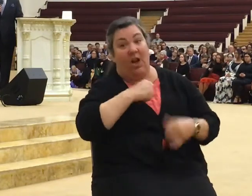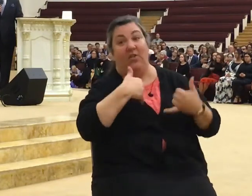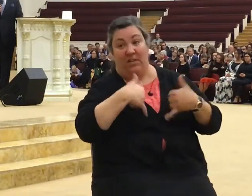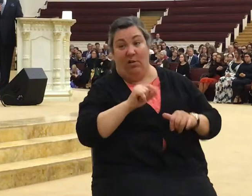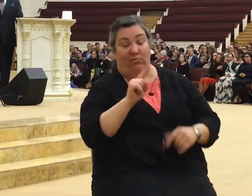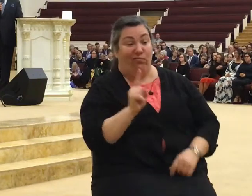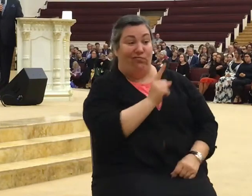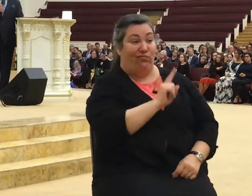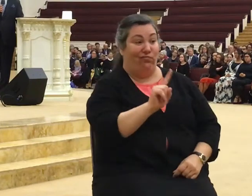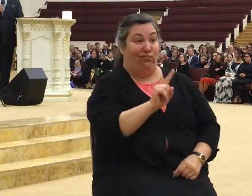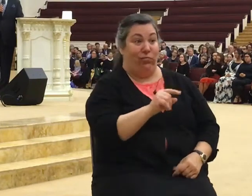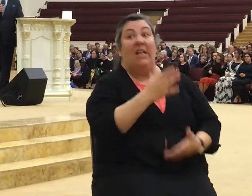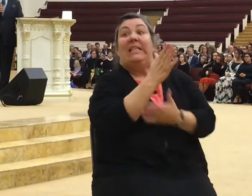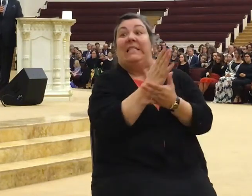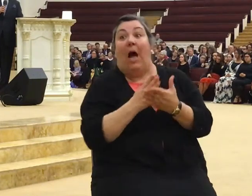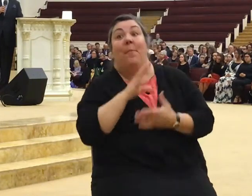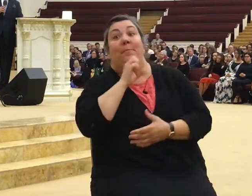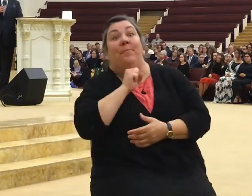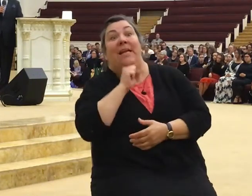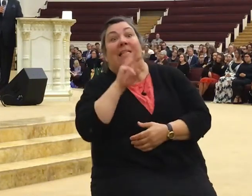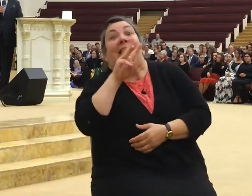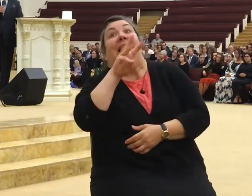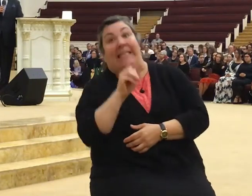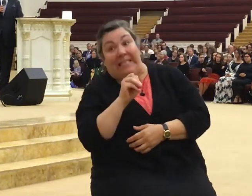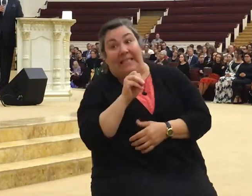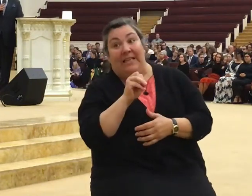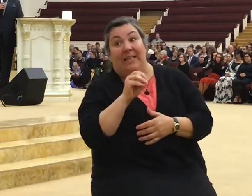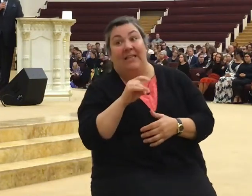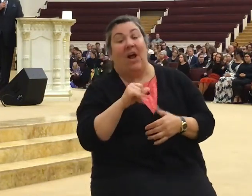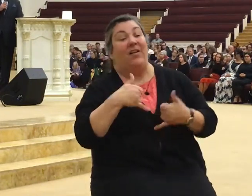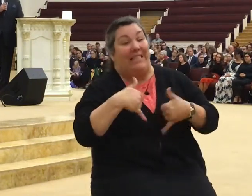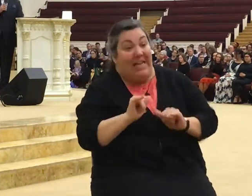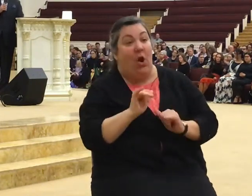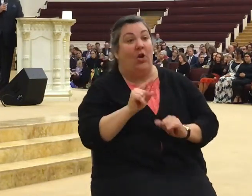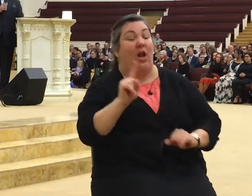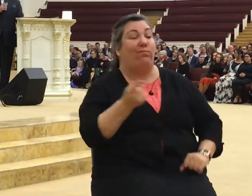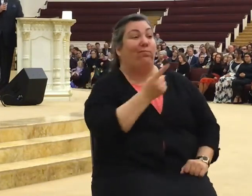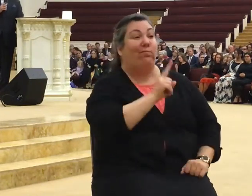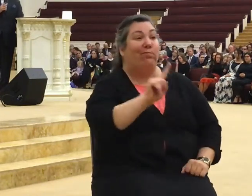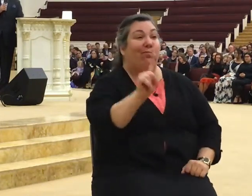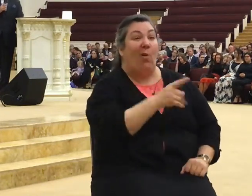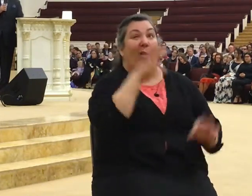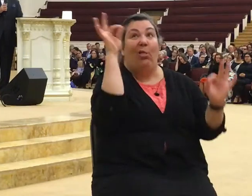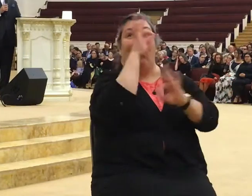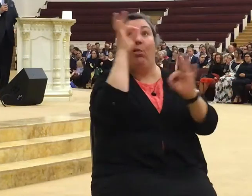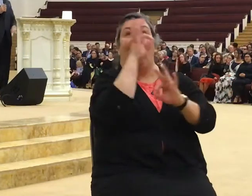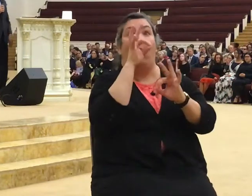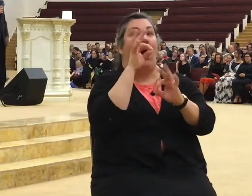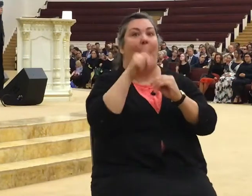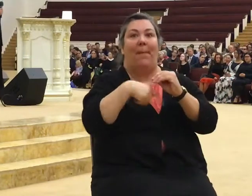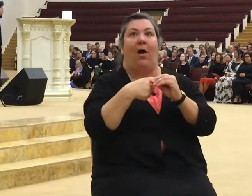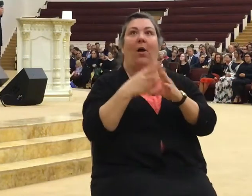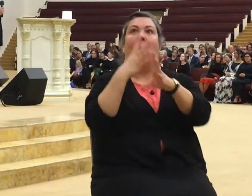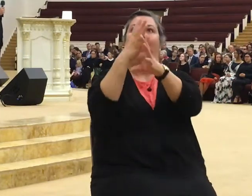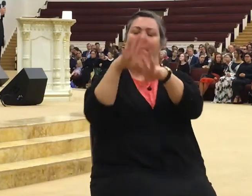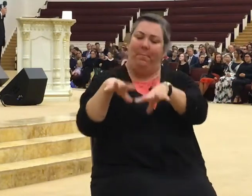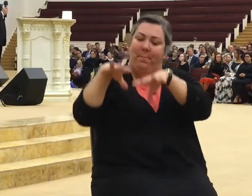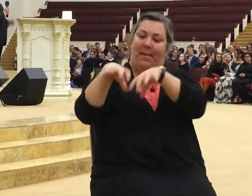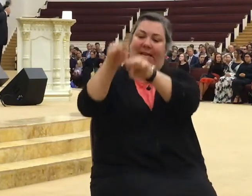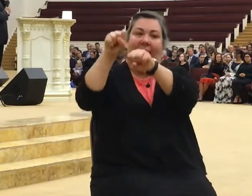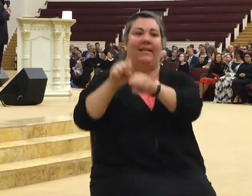I even pastor some 60-year-old people that ain't got a clue about possessing promises.